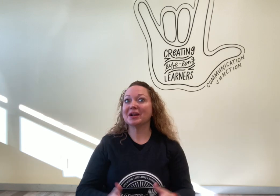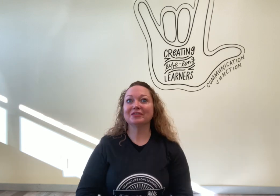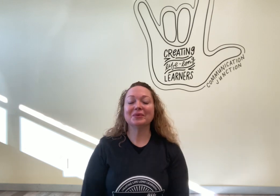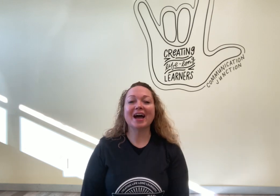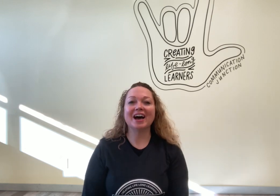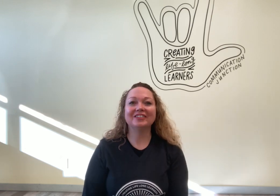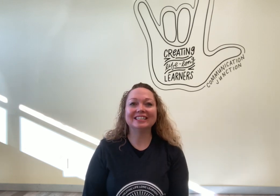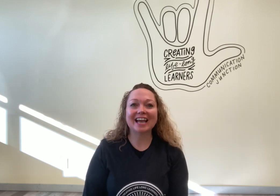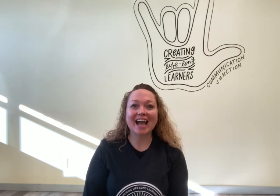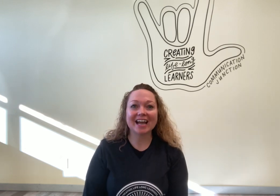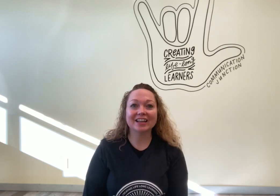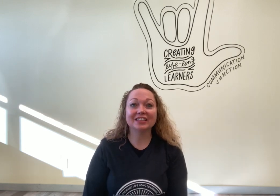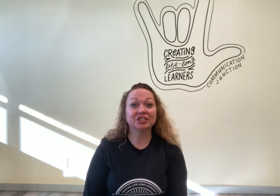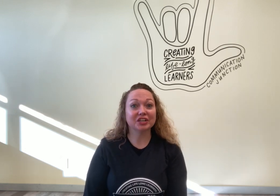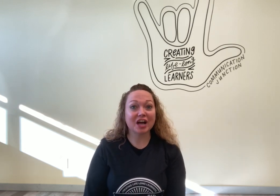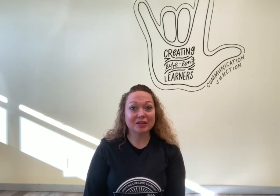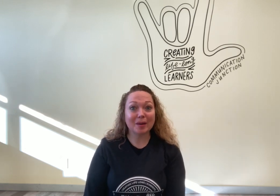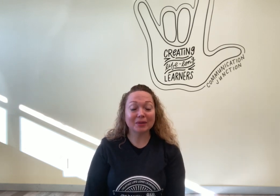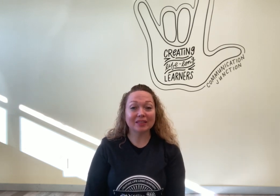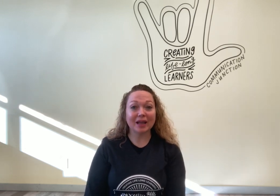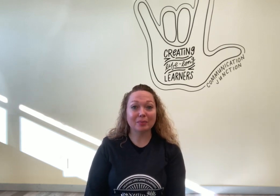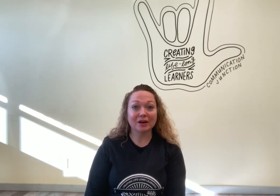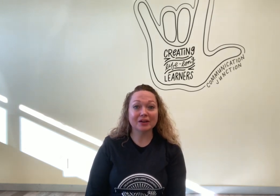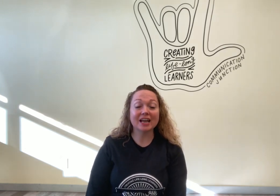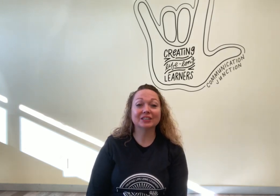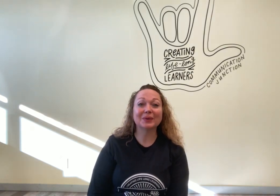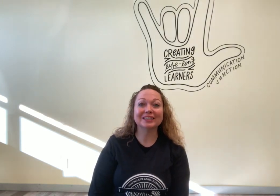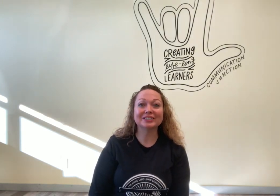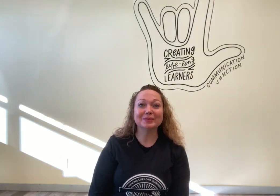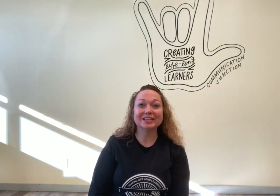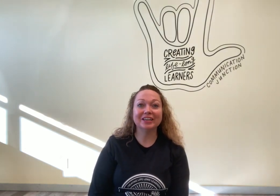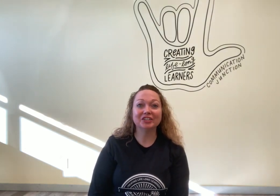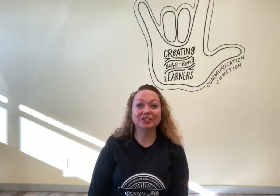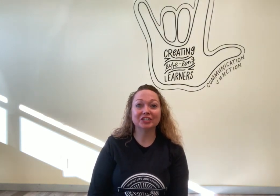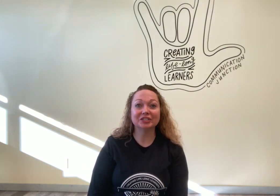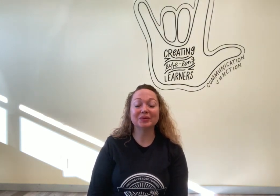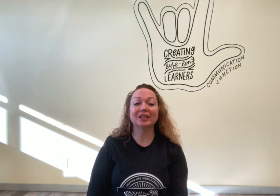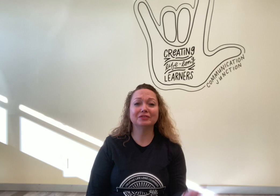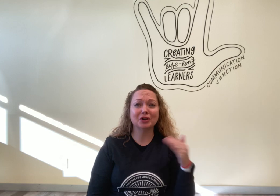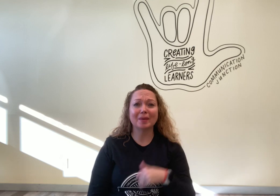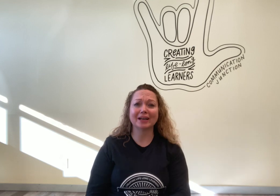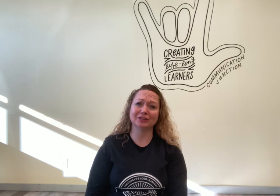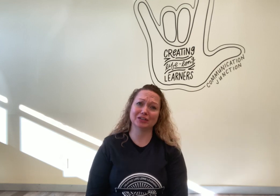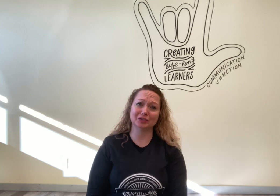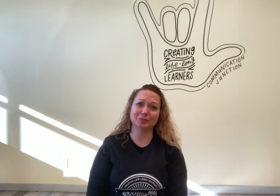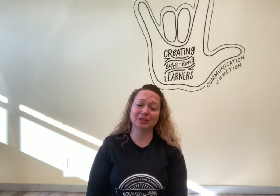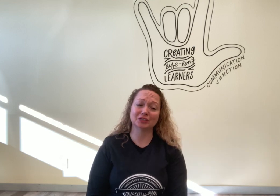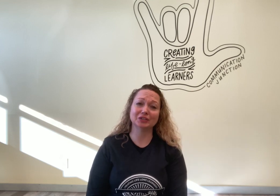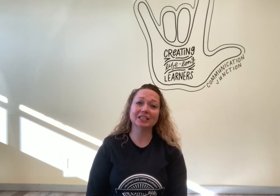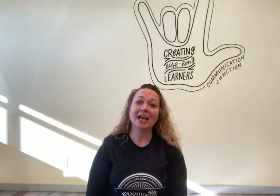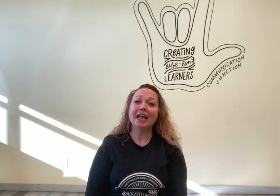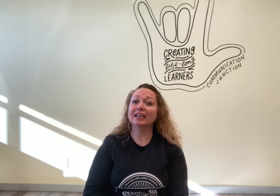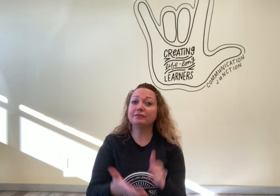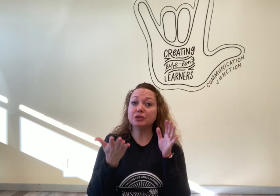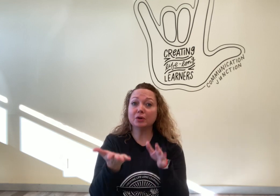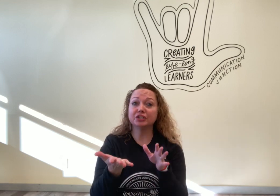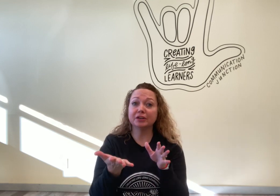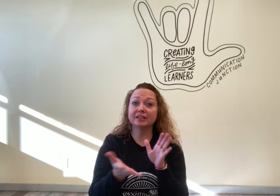you have, and tag the Chillicothe Public Library as well as Communication Junction. We love to go back and look at those pictures. And if you are sharing this